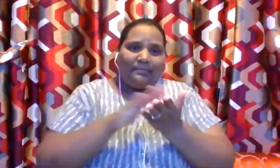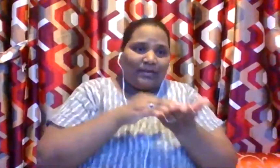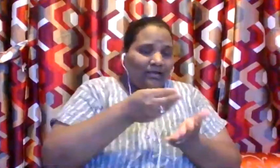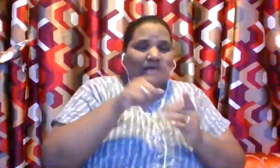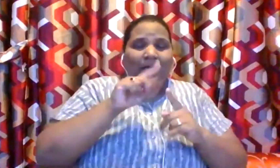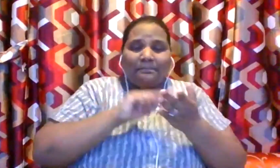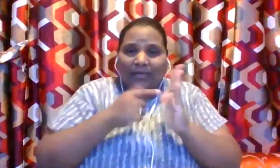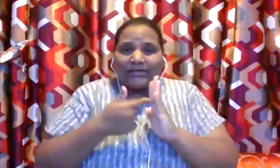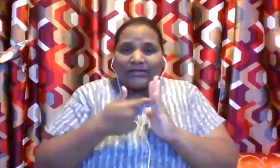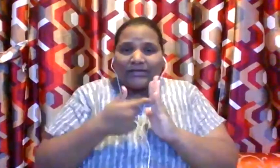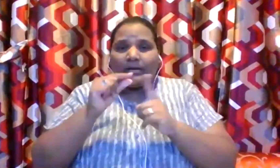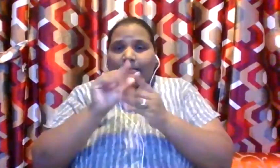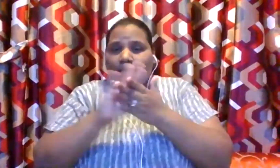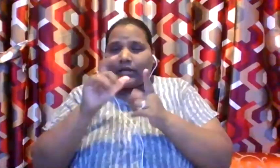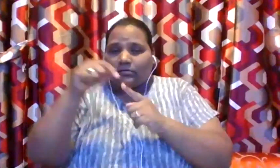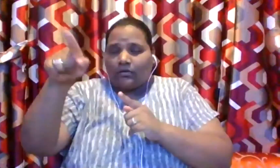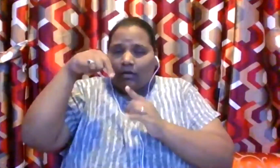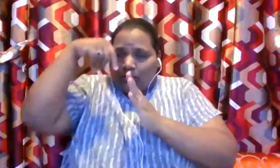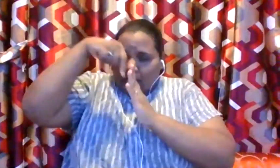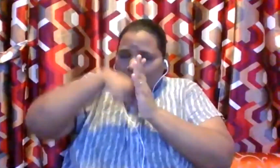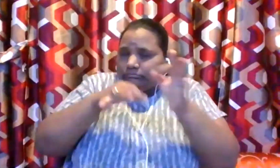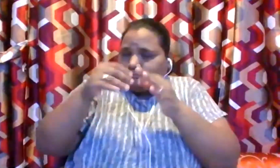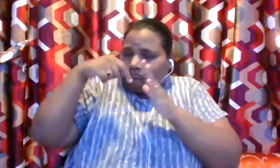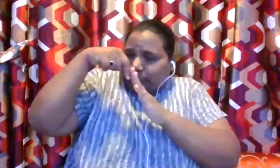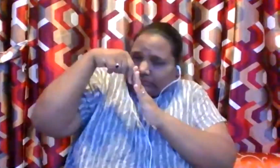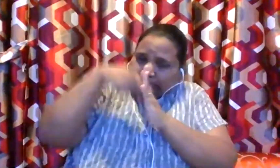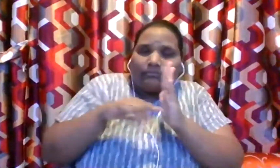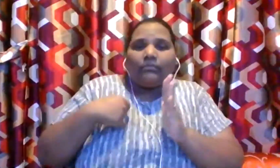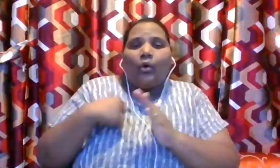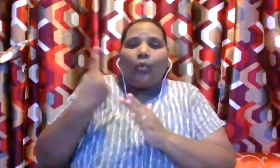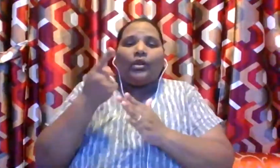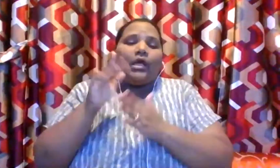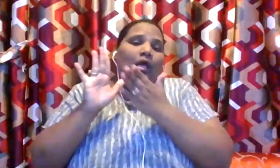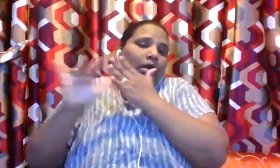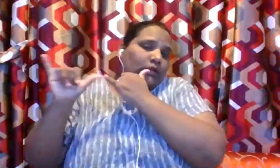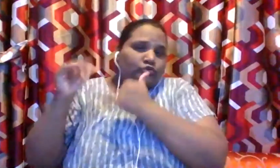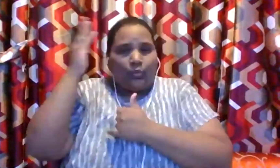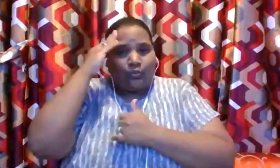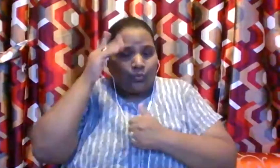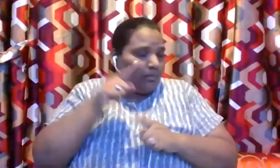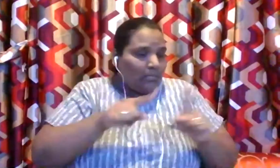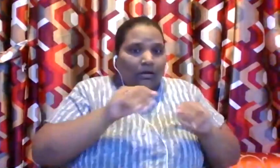incarnations happened. Similarly, for every other incarnation also, there is a purpose why Lord has sent them.